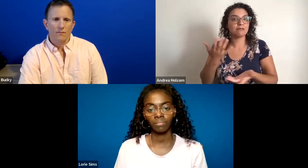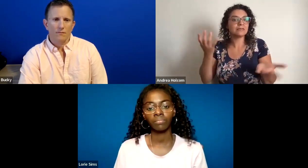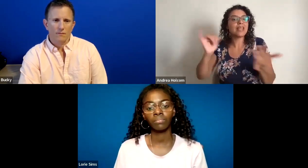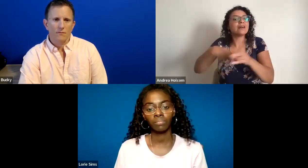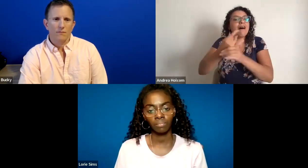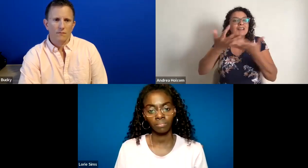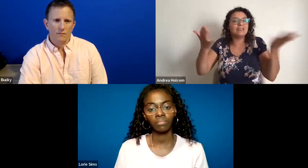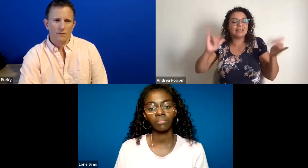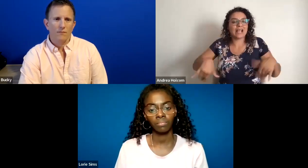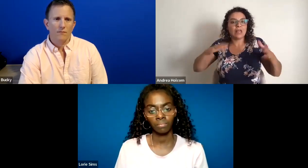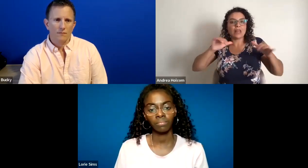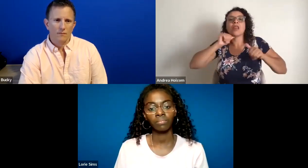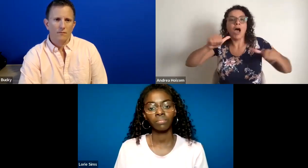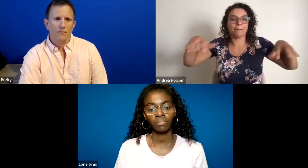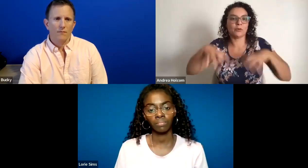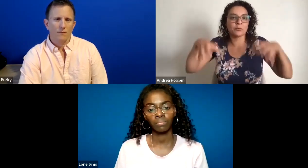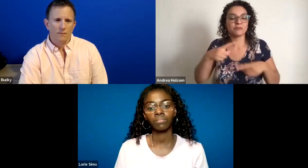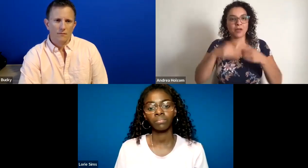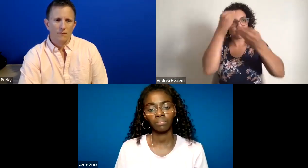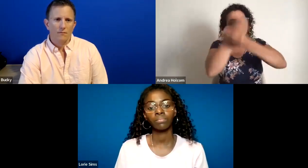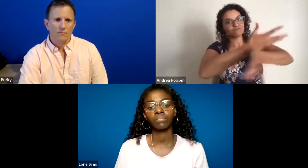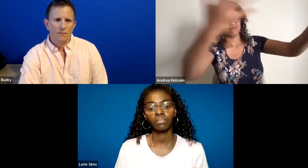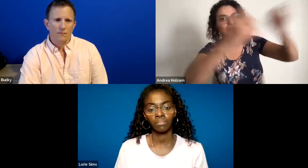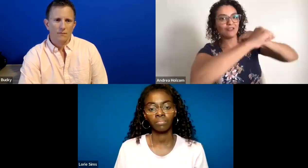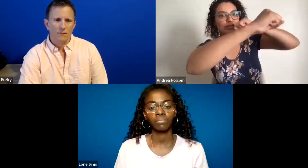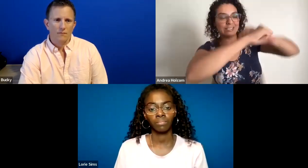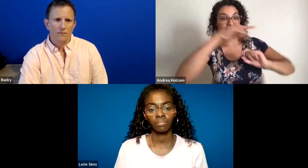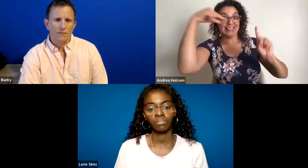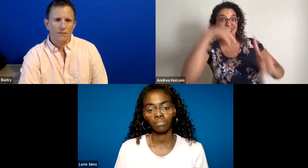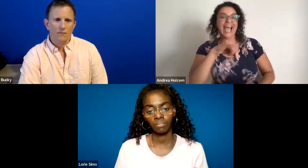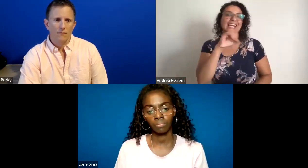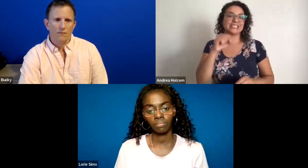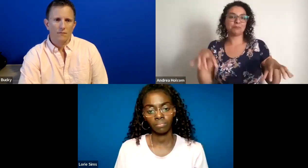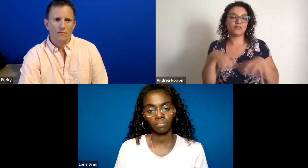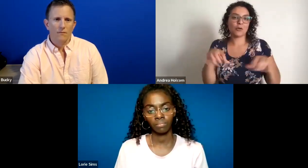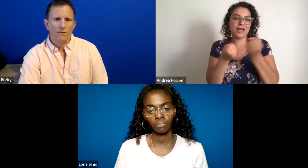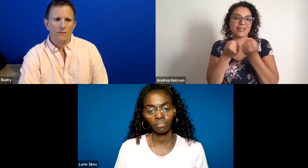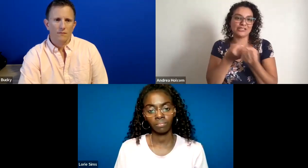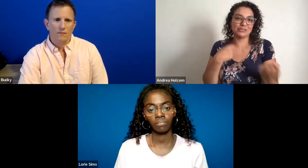a BIPOC event, that type of thing, I believe, which is not performative